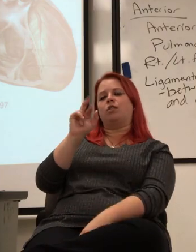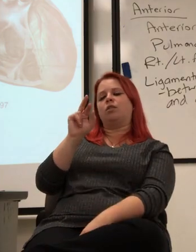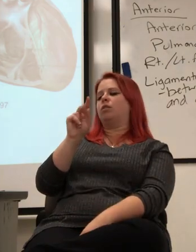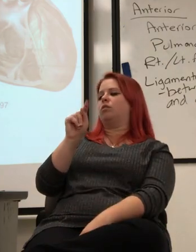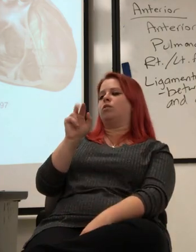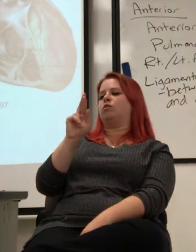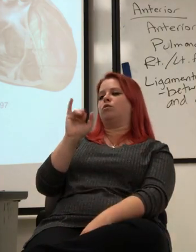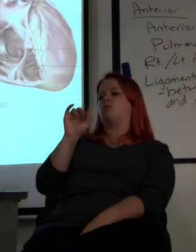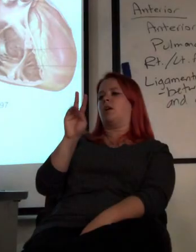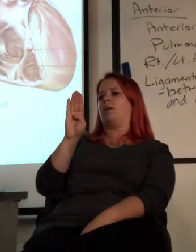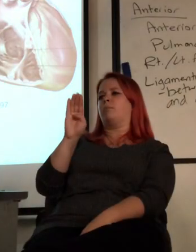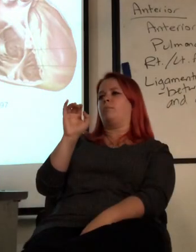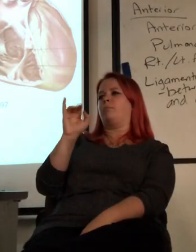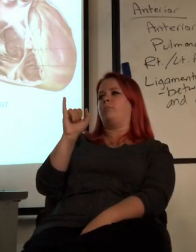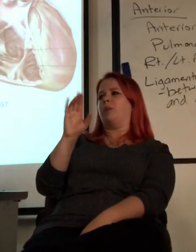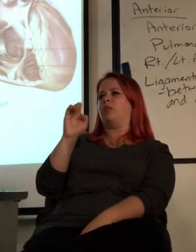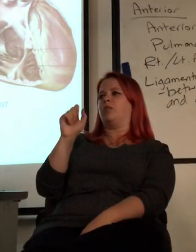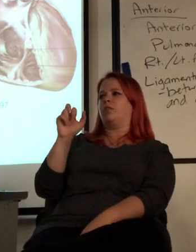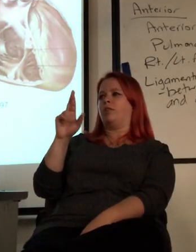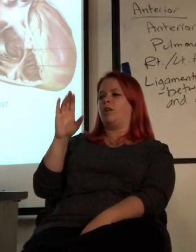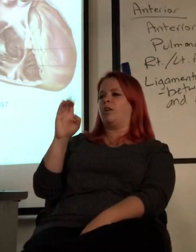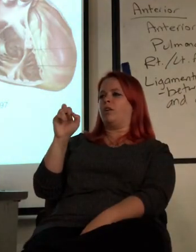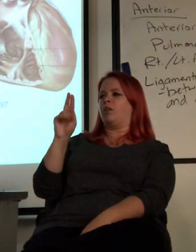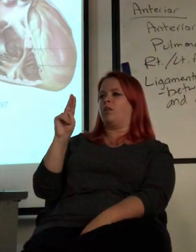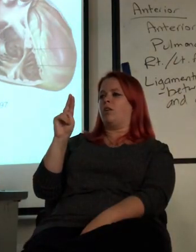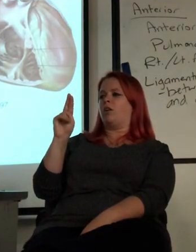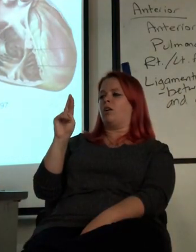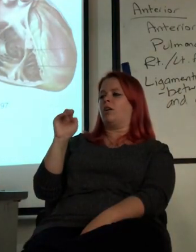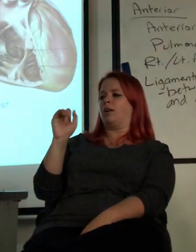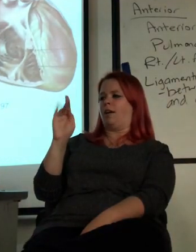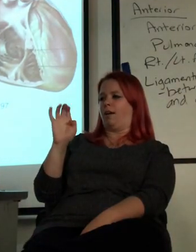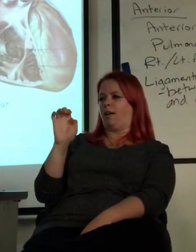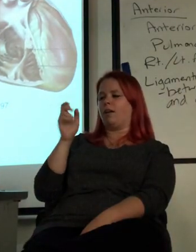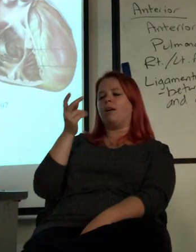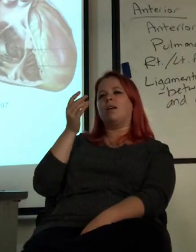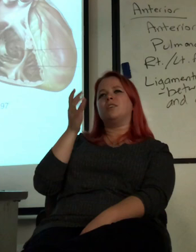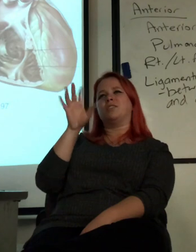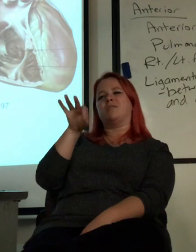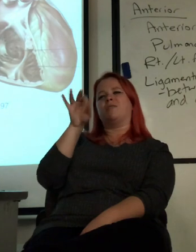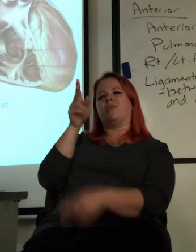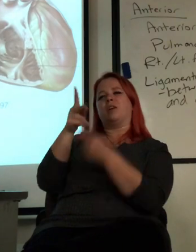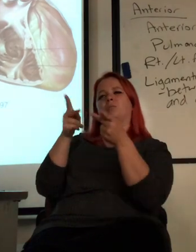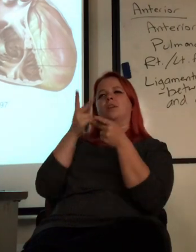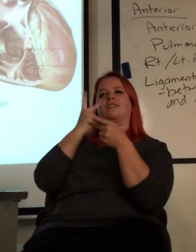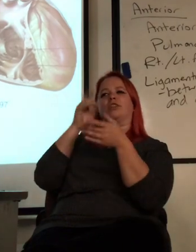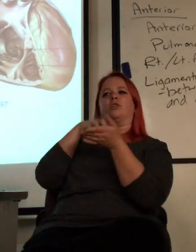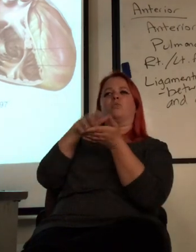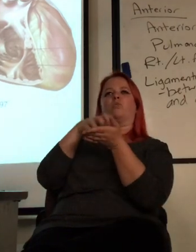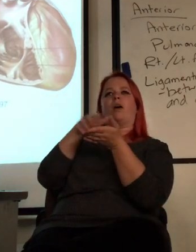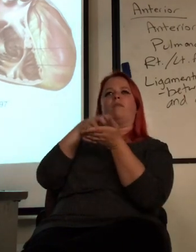where, in your sheep part, it looks kind of rough. The muscle looks rough, not smooth.